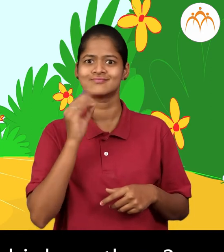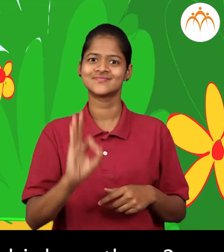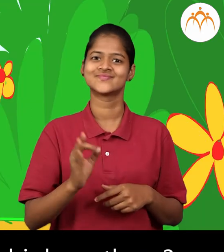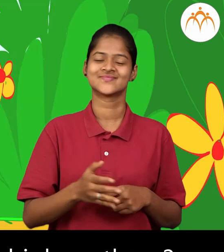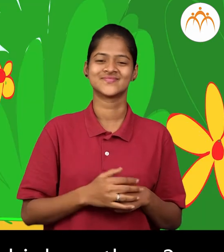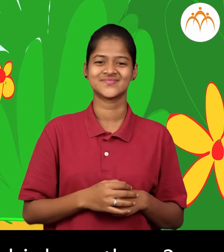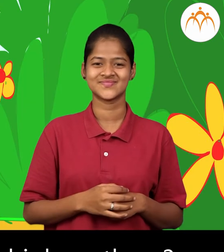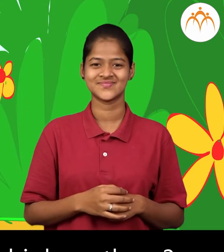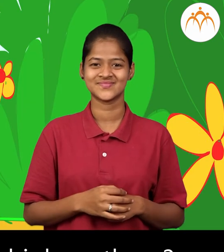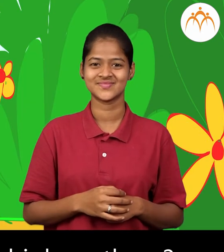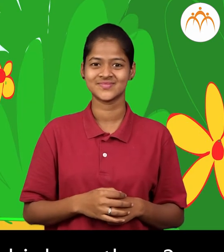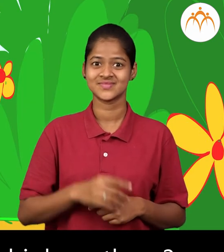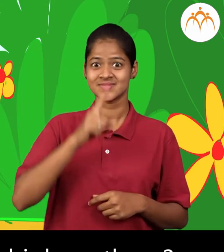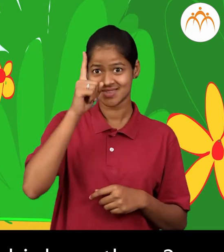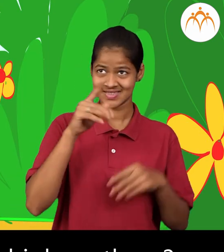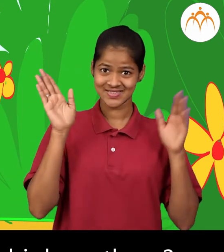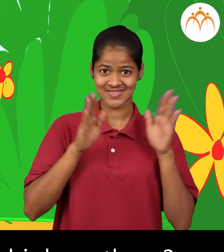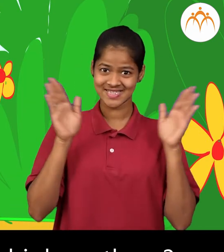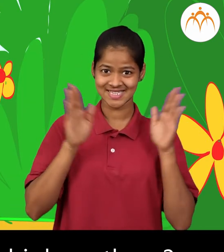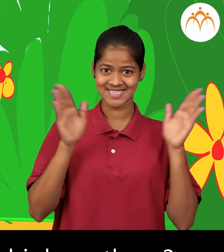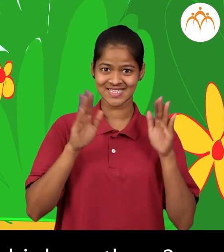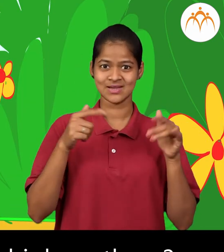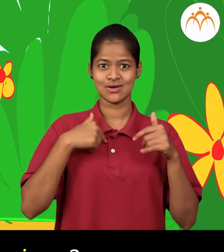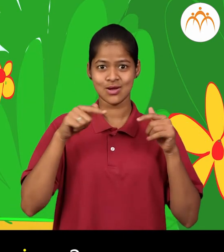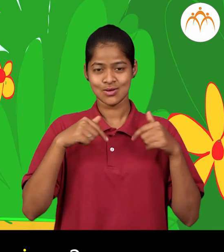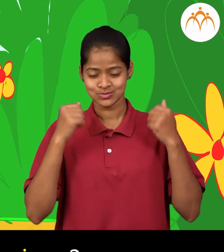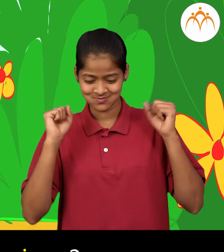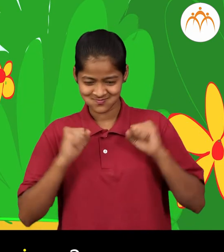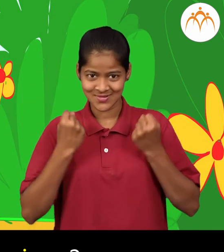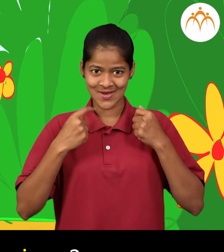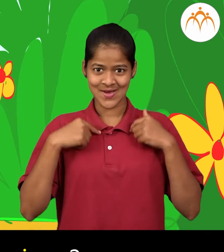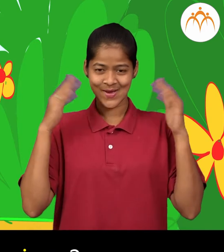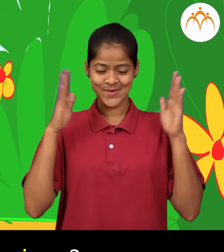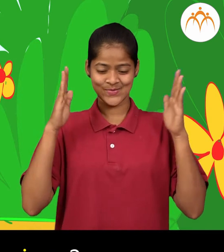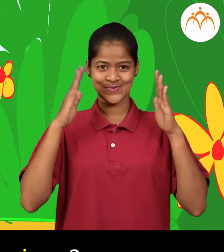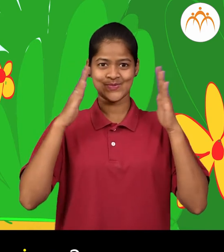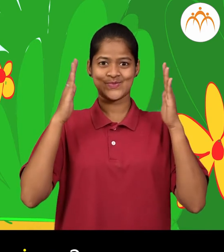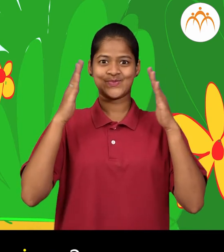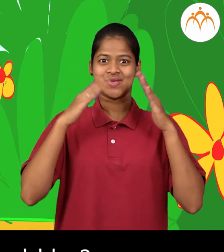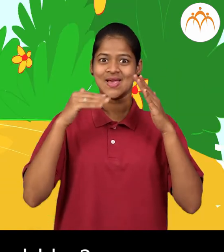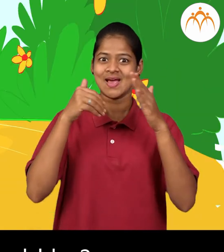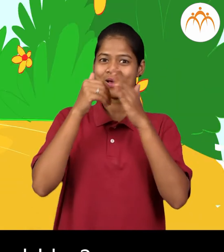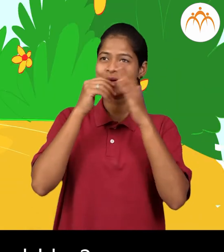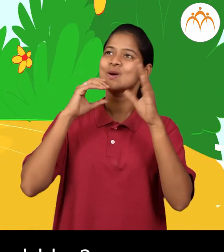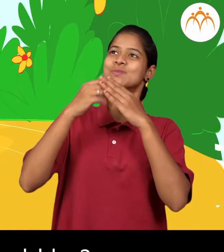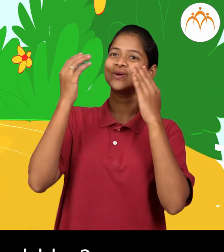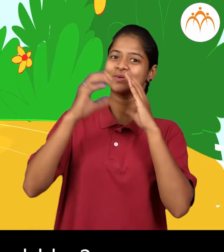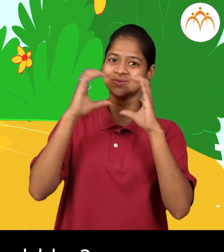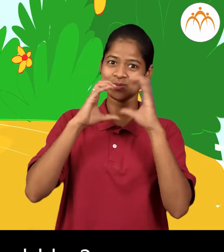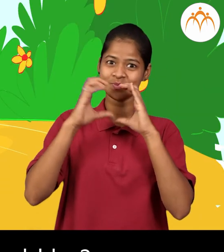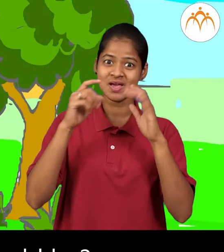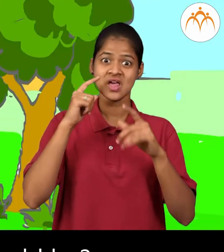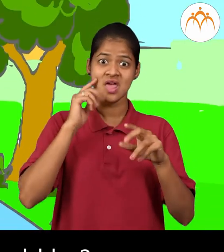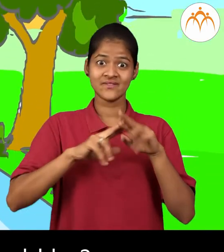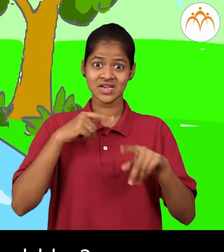Can I talk to the birds high up there? What if I had wings? What fun it